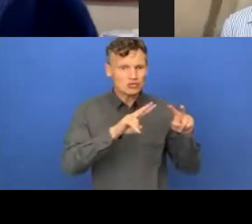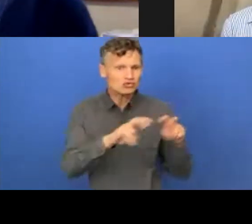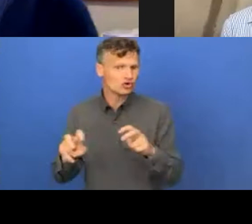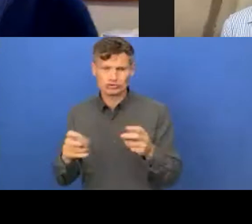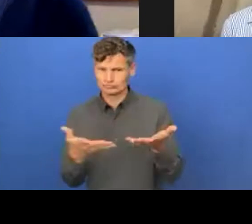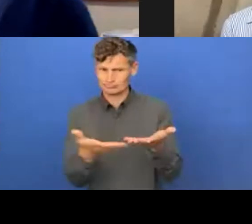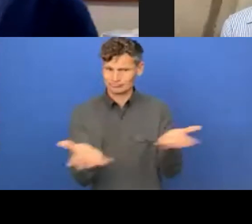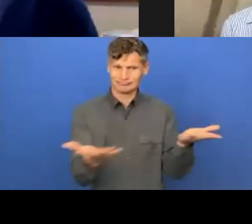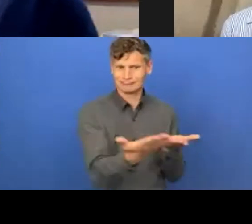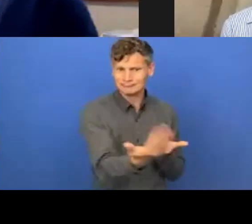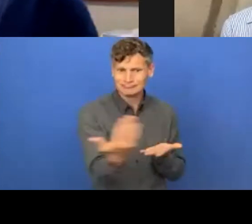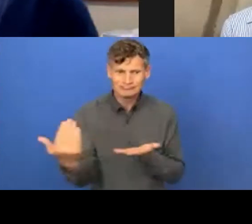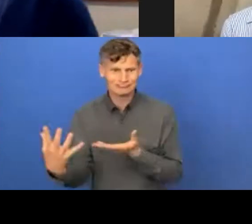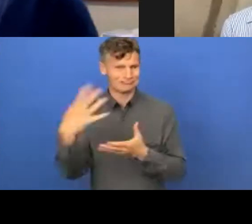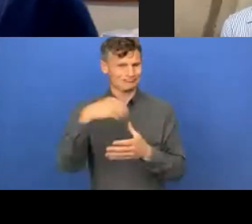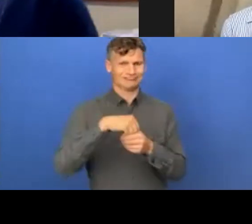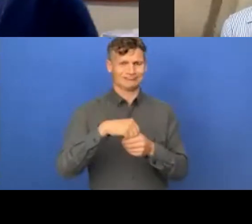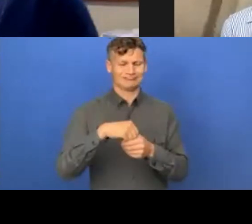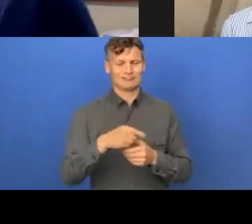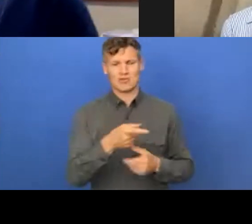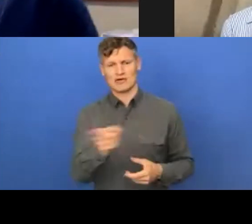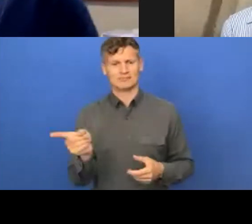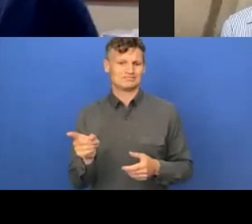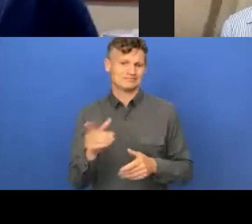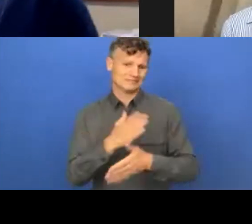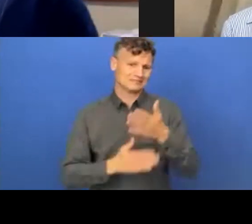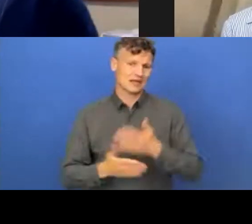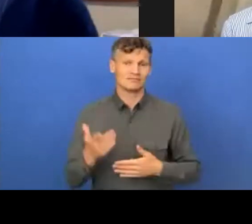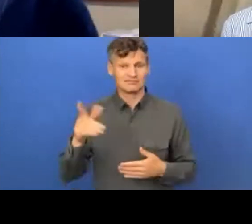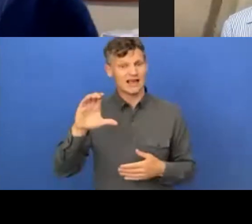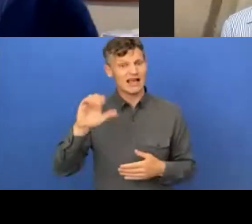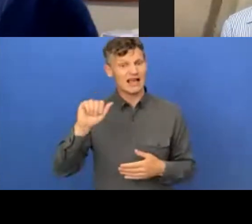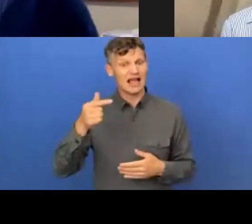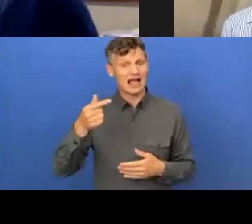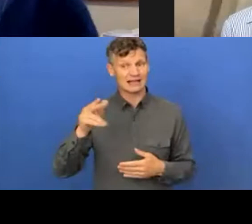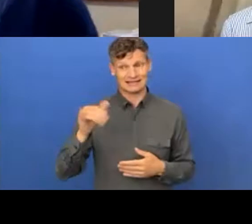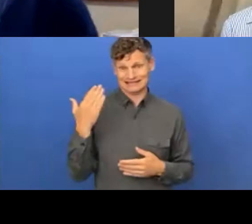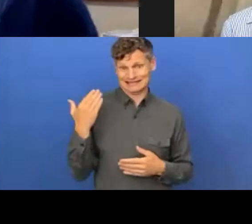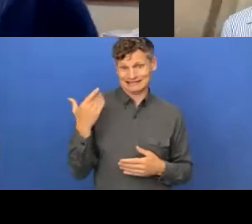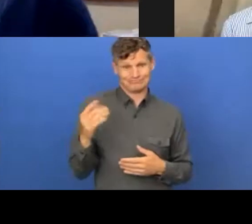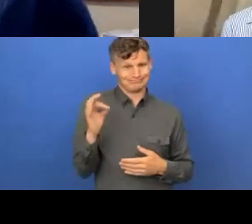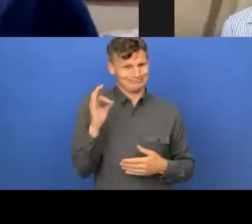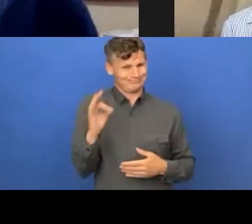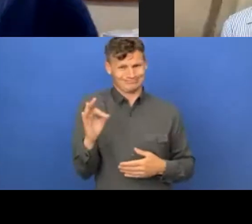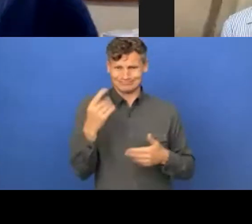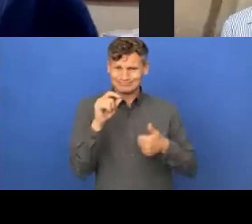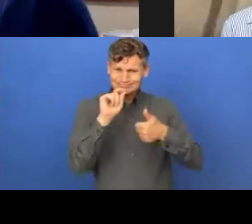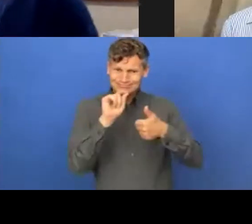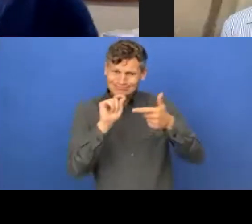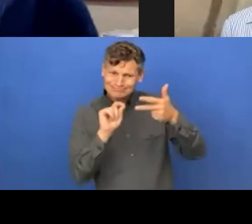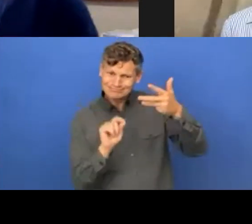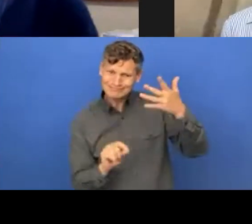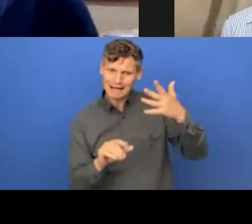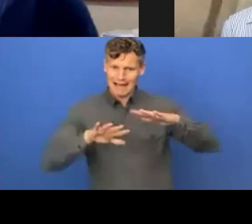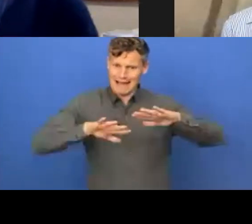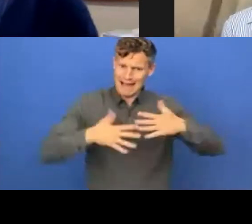about how we specifically can do that. And I will now talk about a specific a